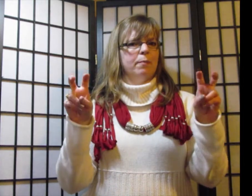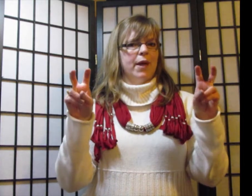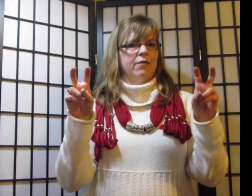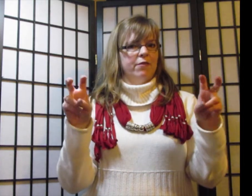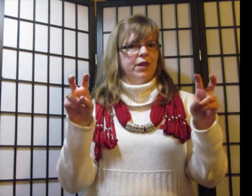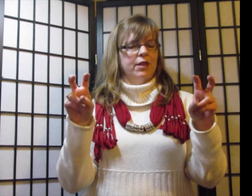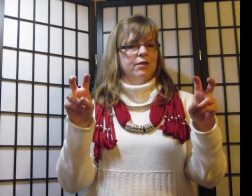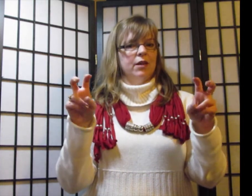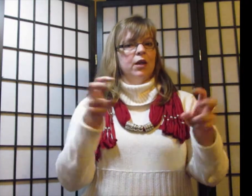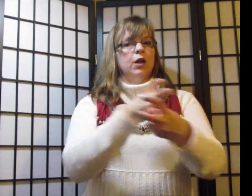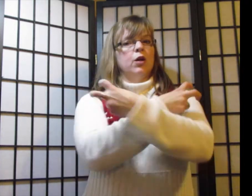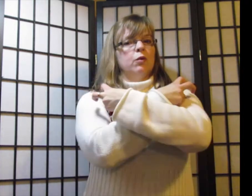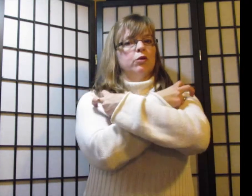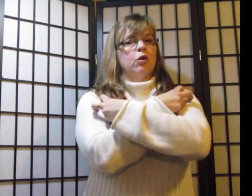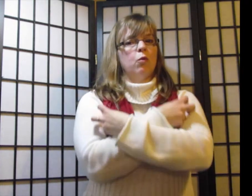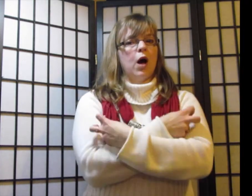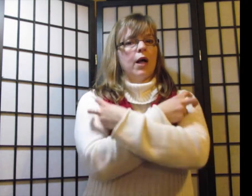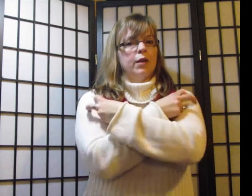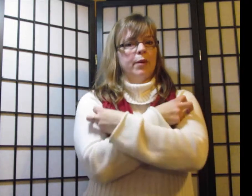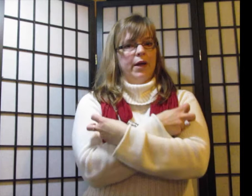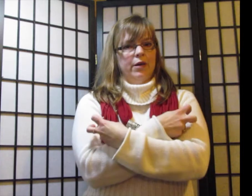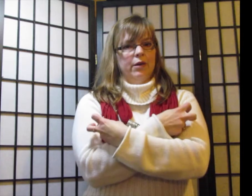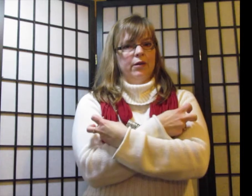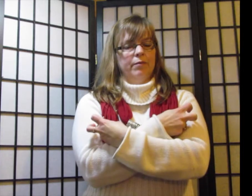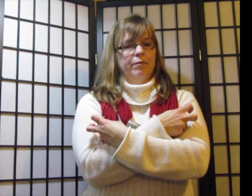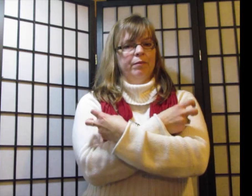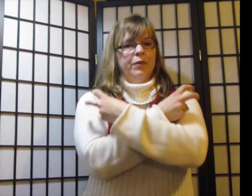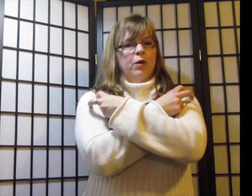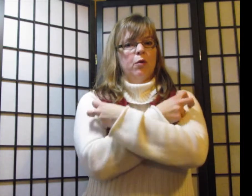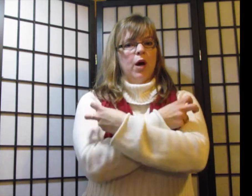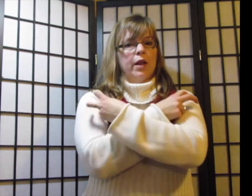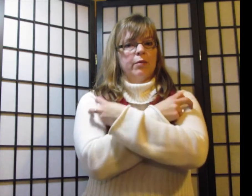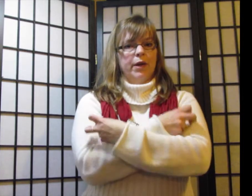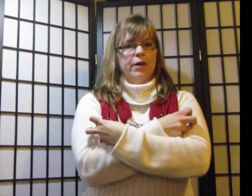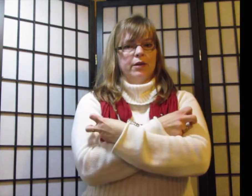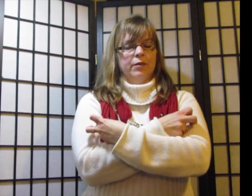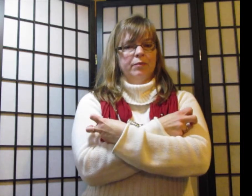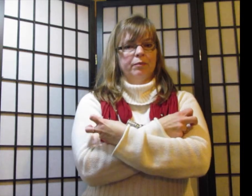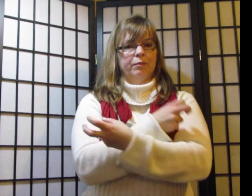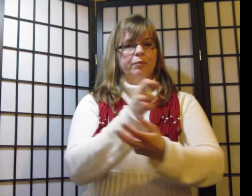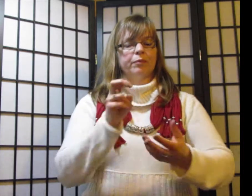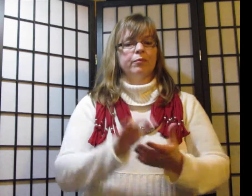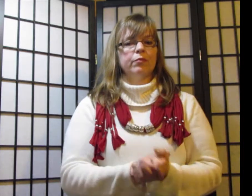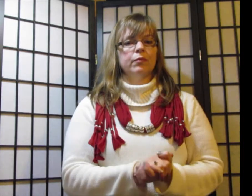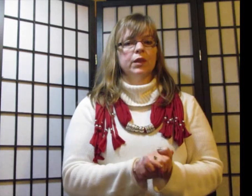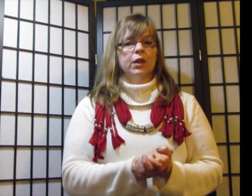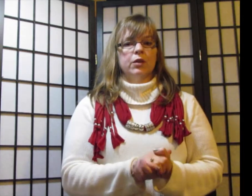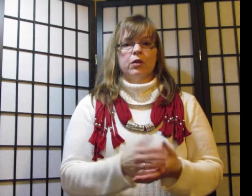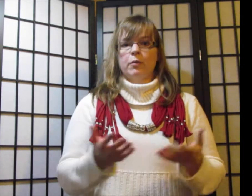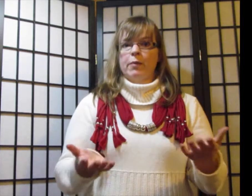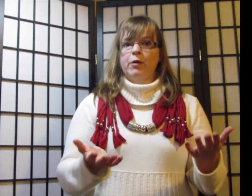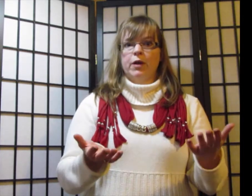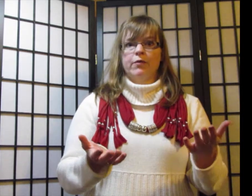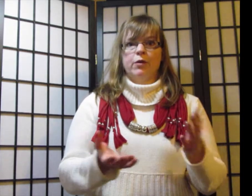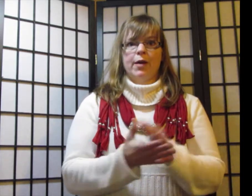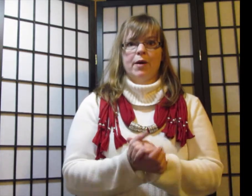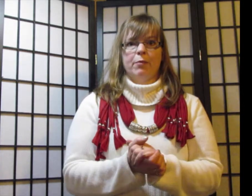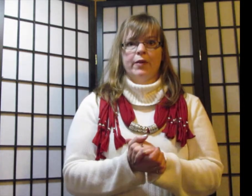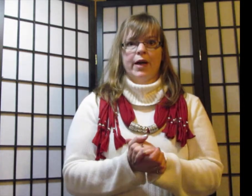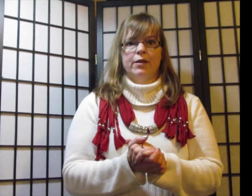bent V's was koala bear. Koala bear. So maybe one of you came up with that. You'll